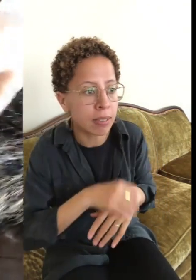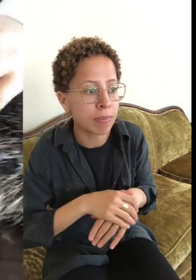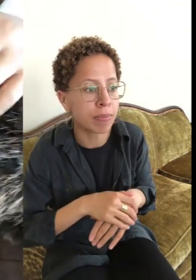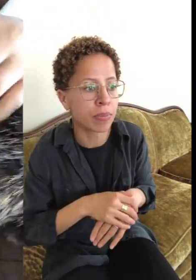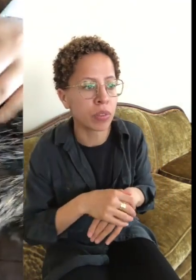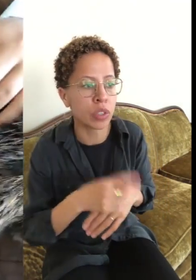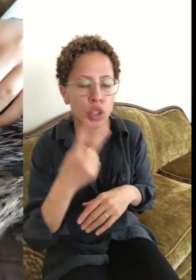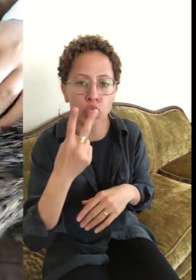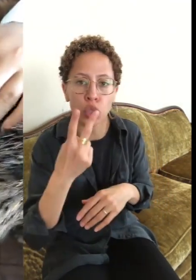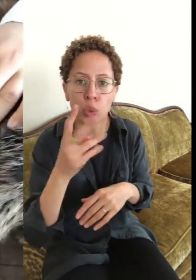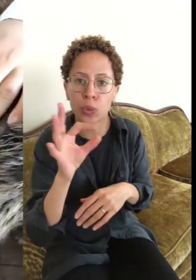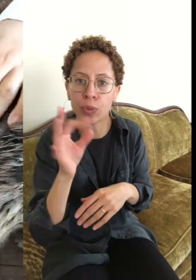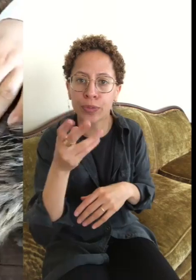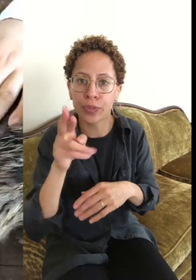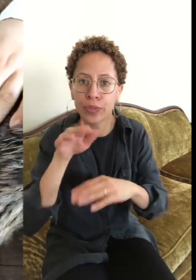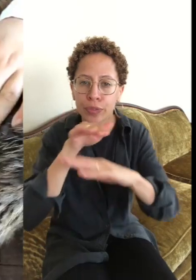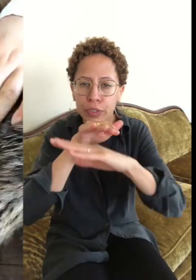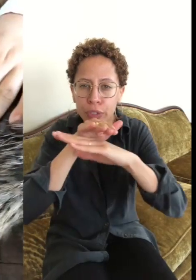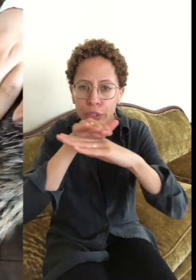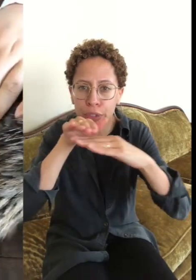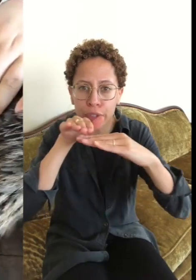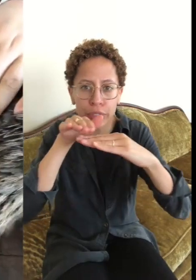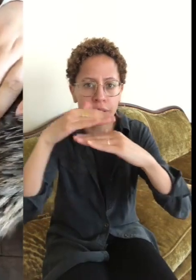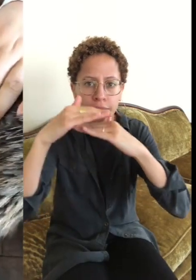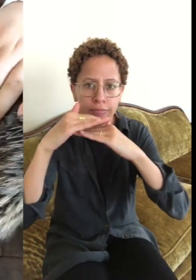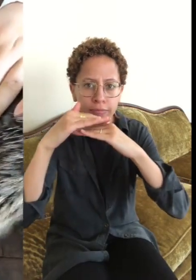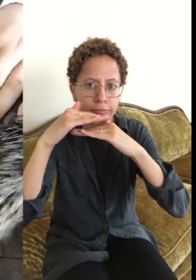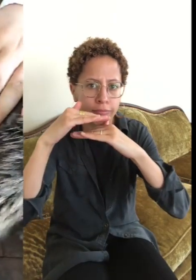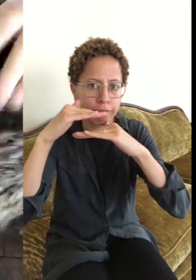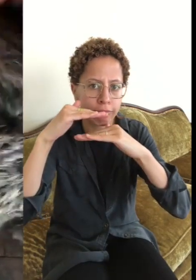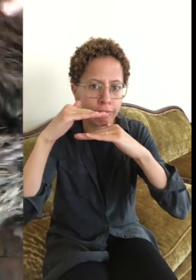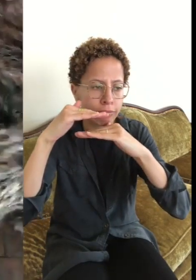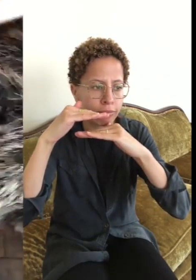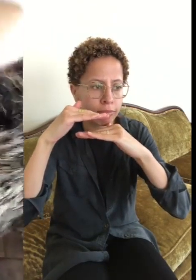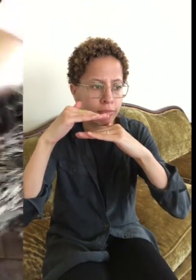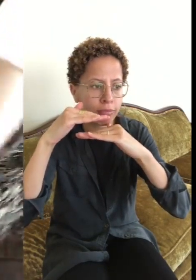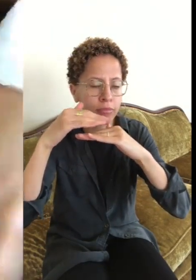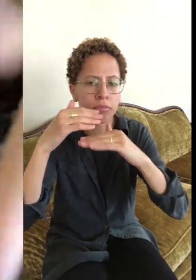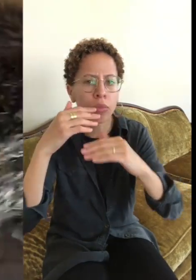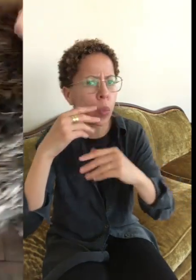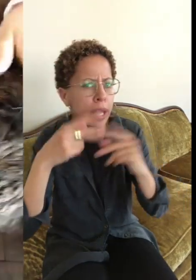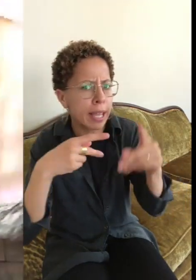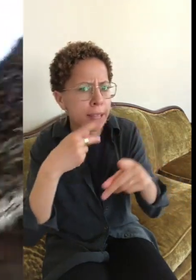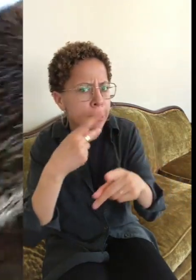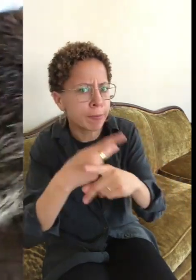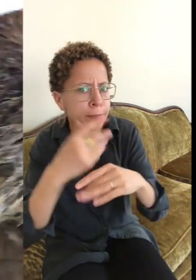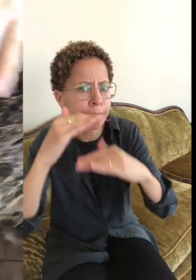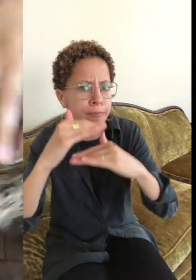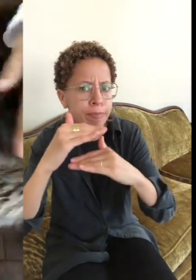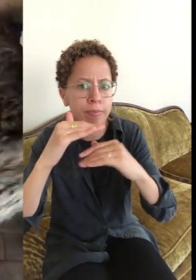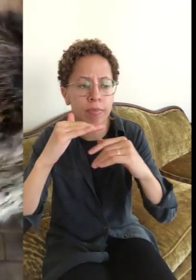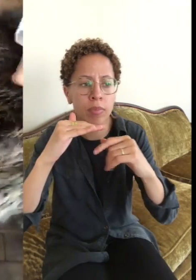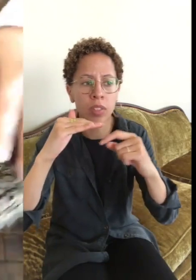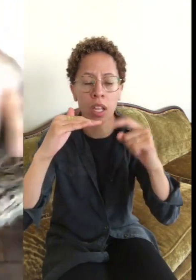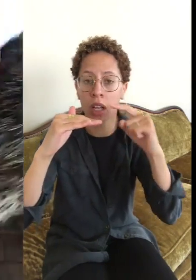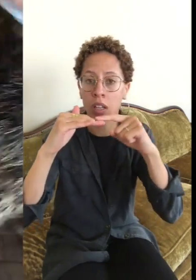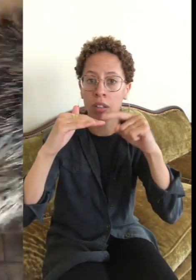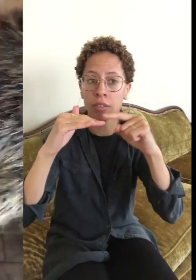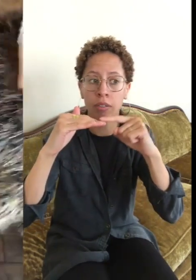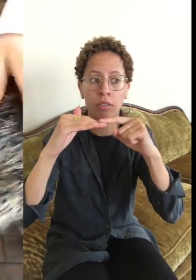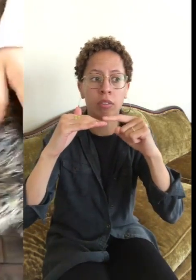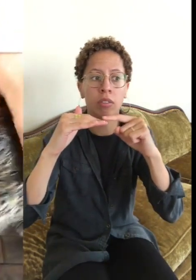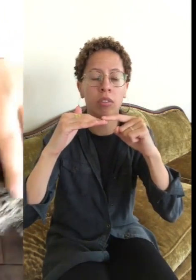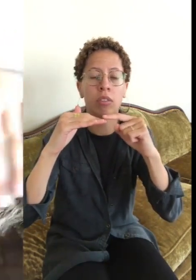It has 2 layers of fur. And what are they? Warm and cozy layer of fur and waterproof fur.